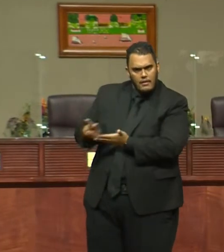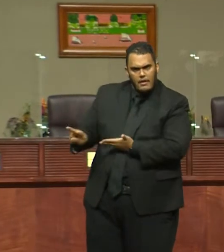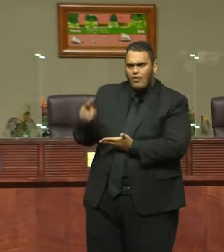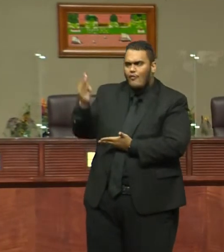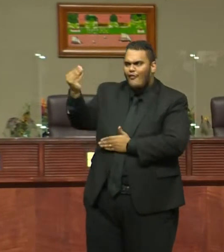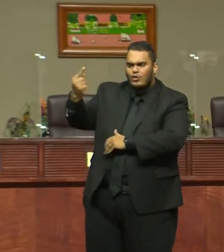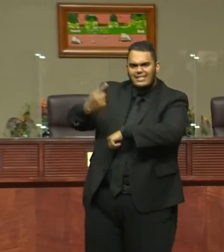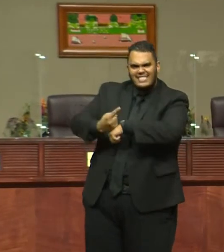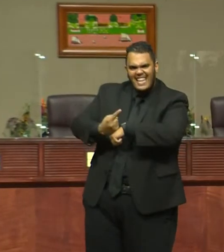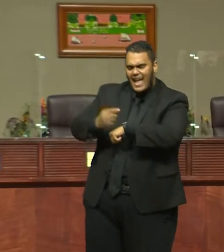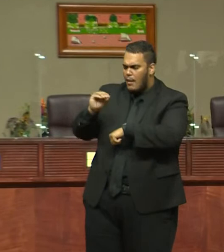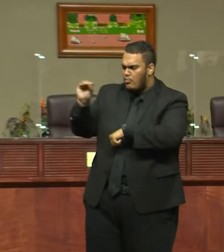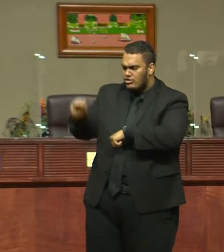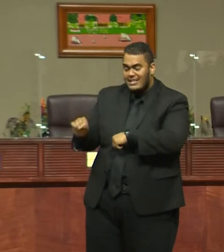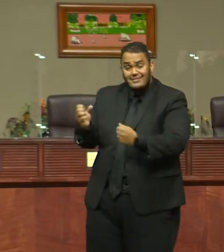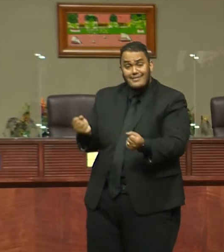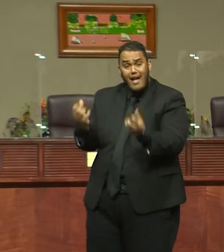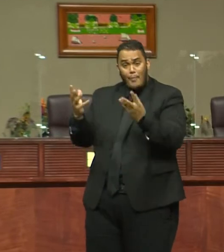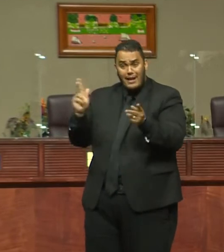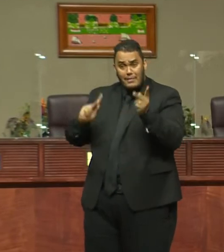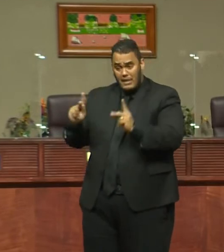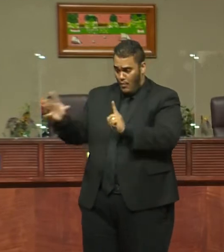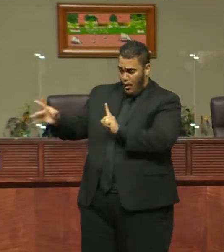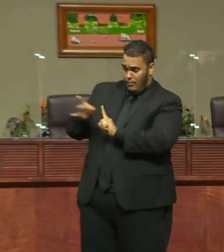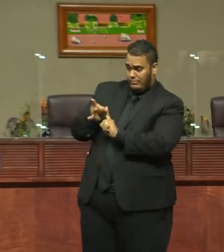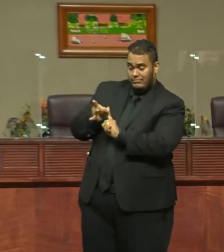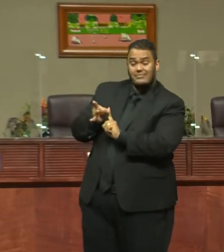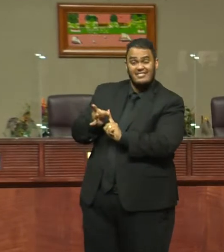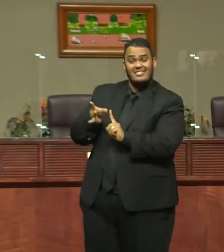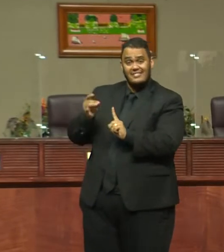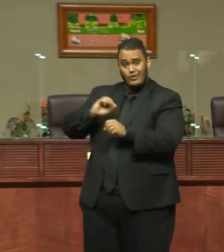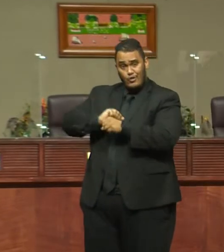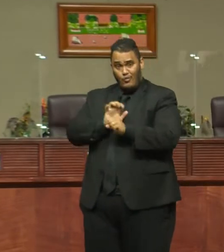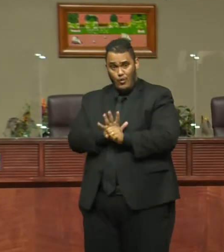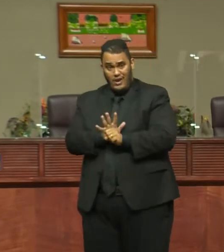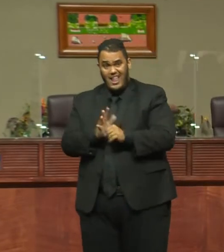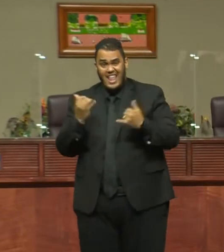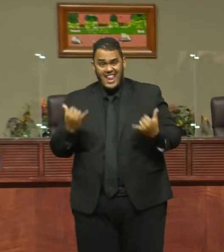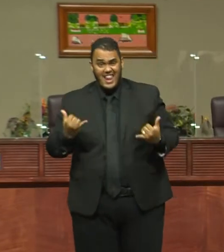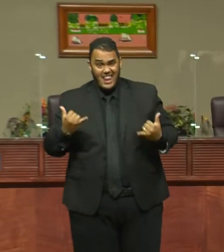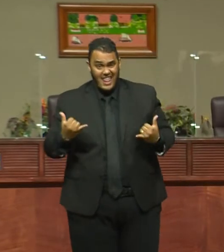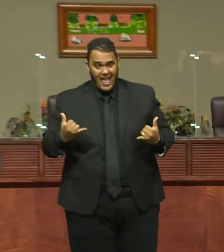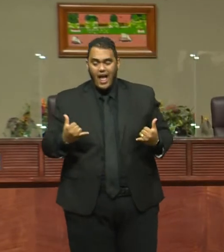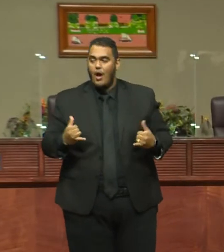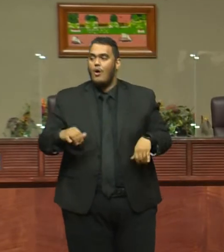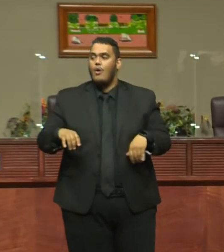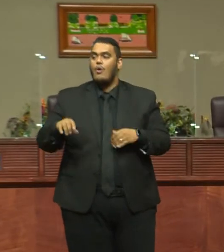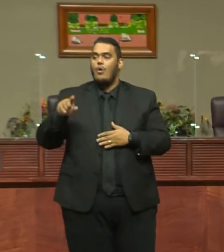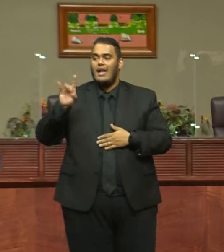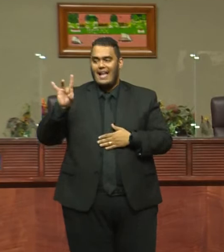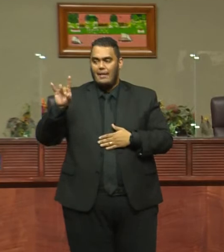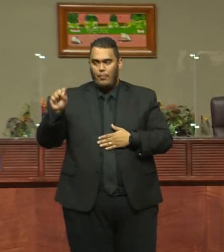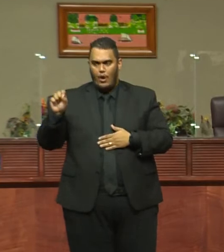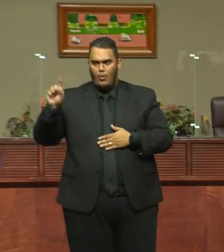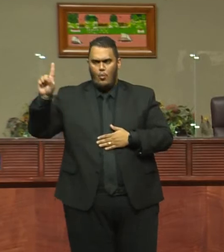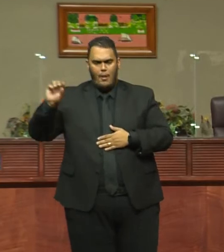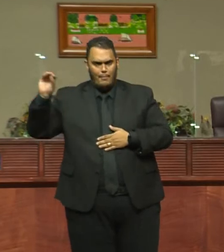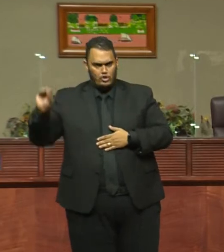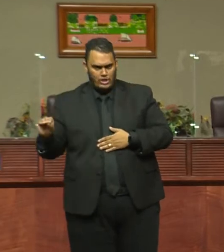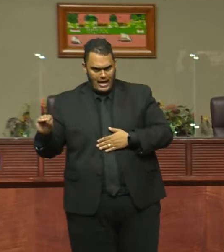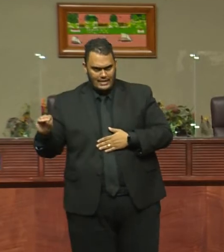now 8.1%. That is down a full 2 points from 1 week ago